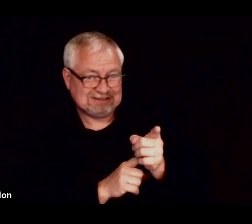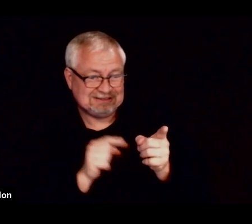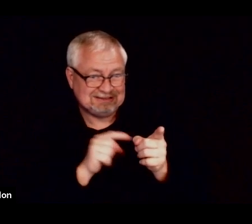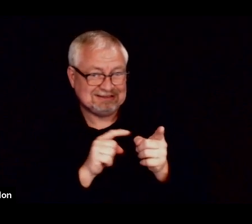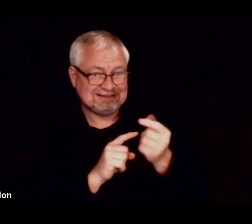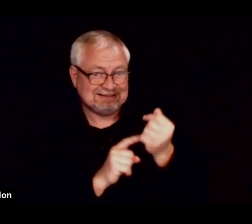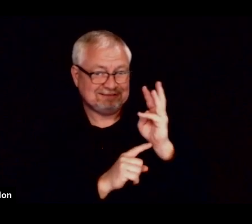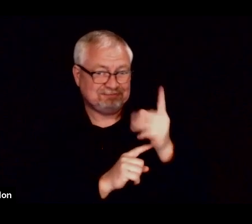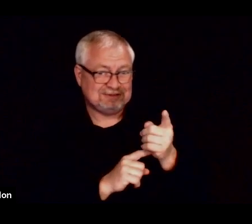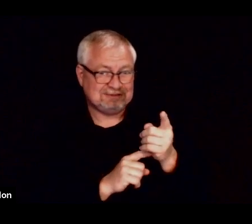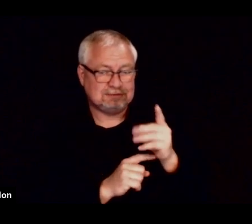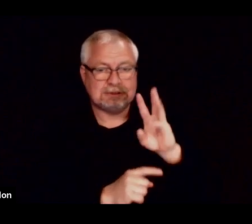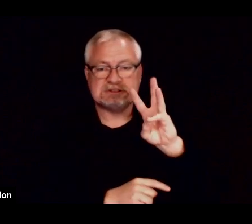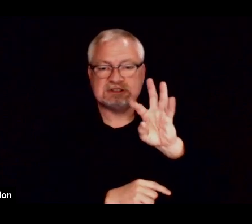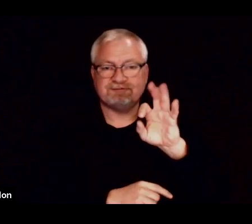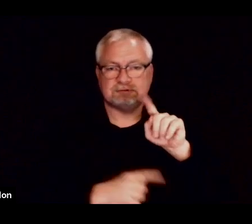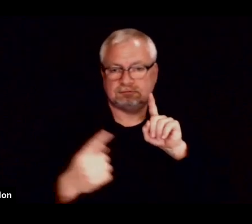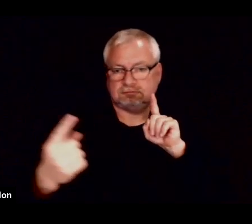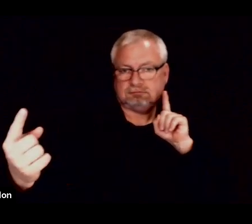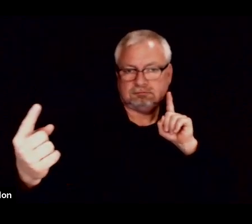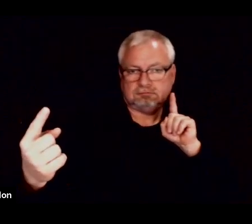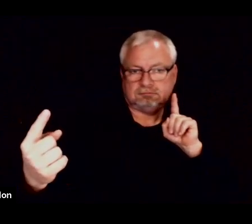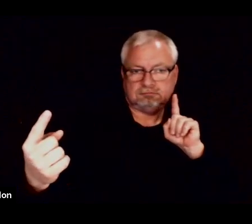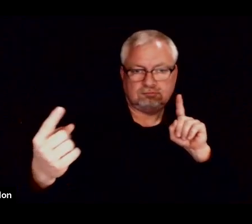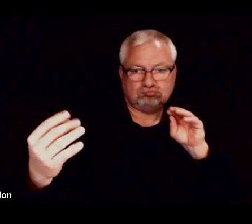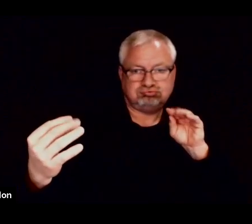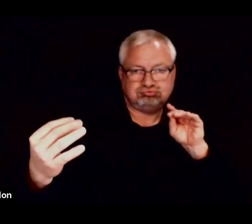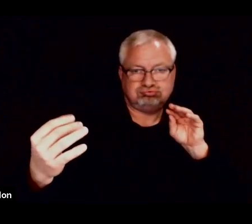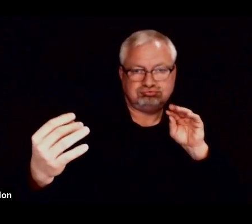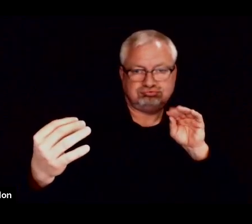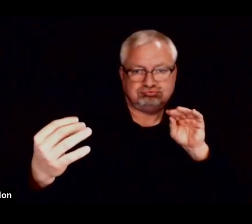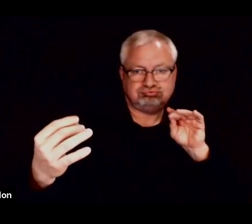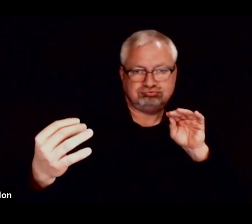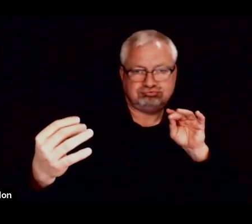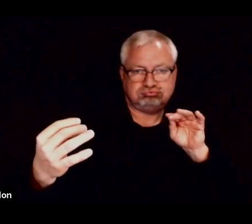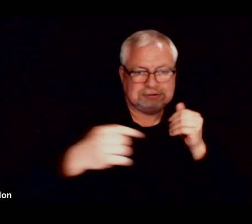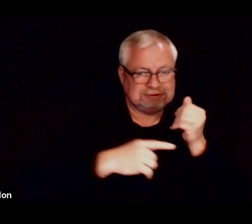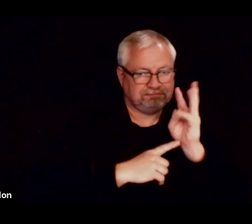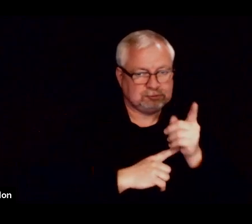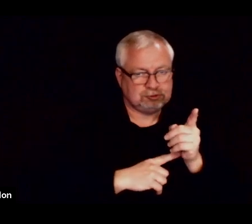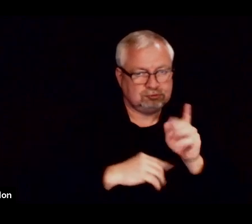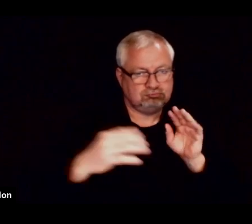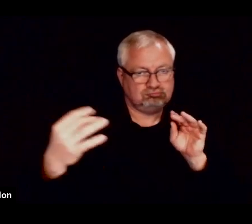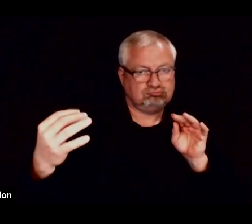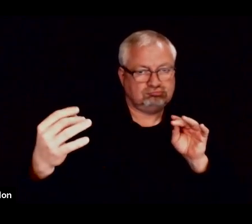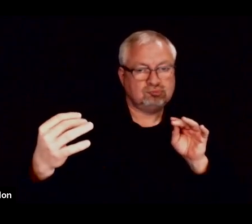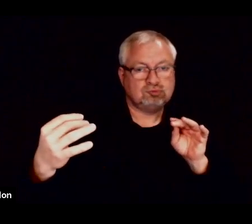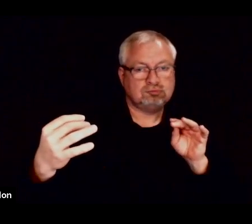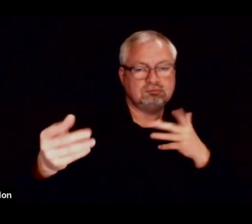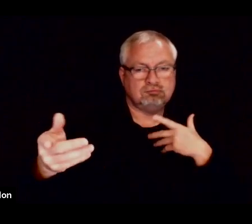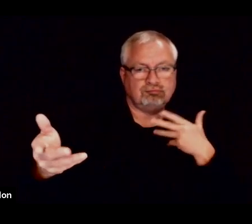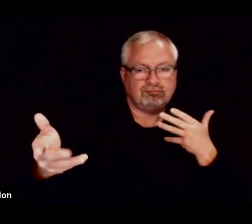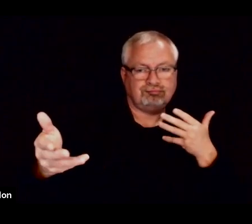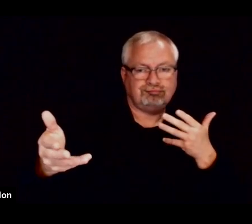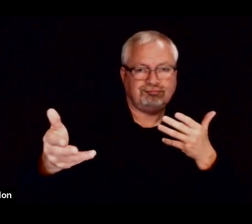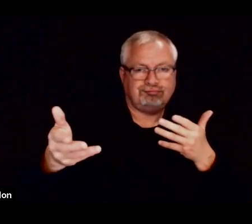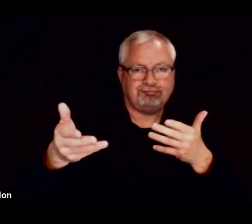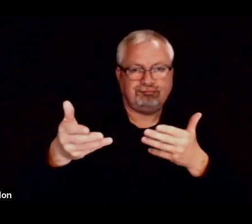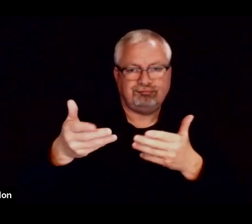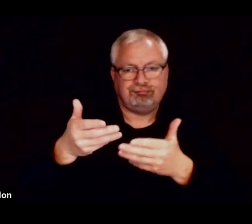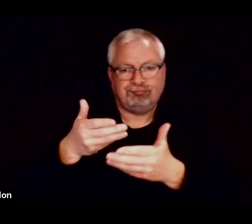make a difference. But the bottom line is that, there is transmission that's occurring within the community. And this